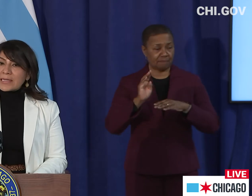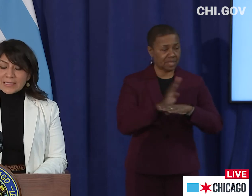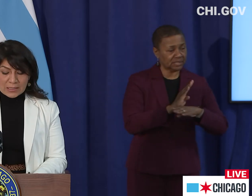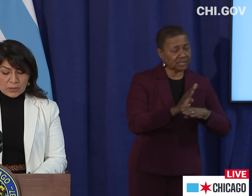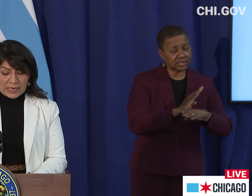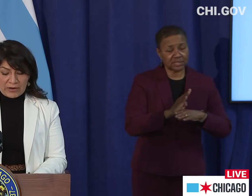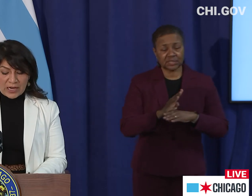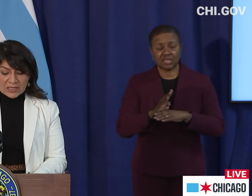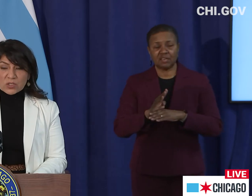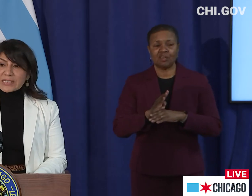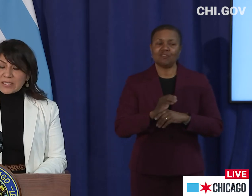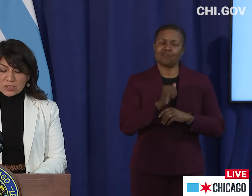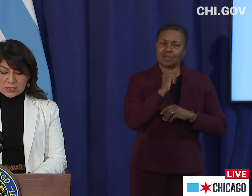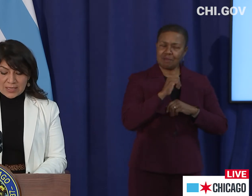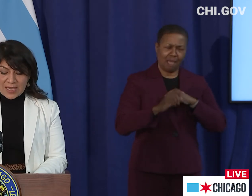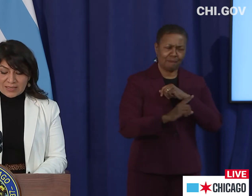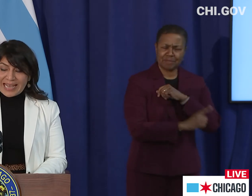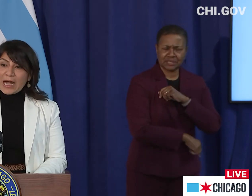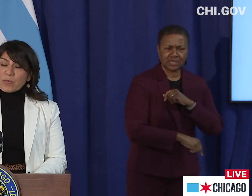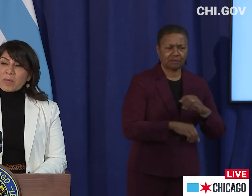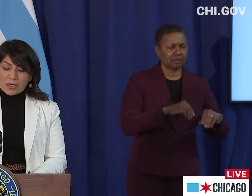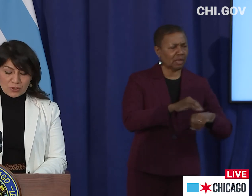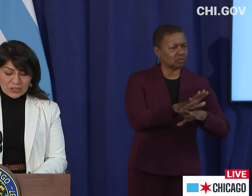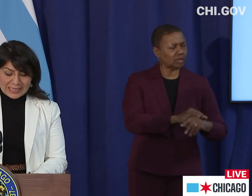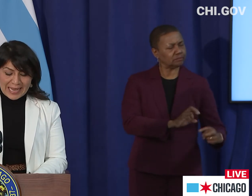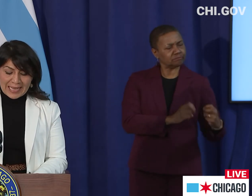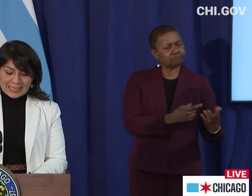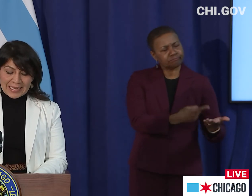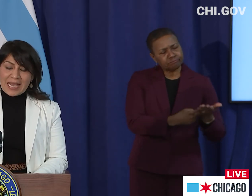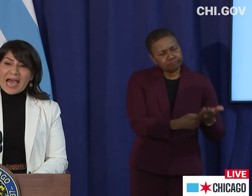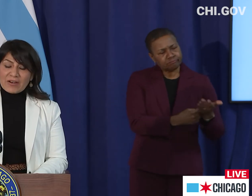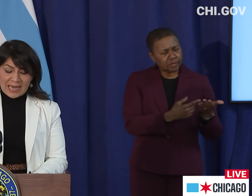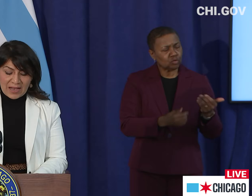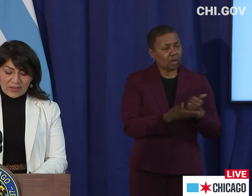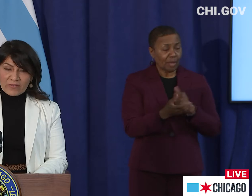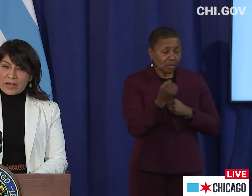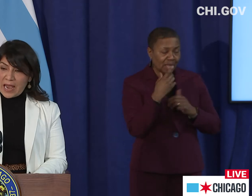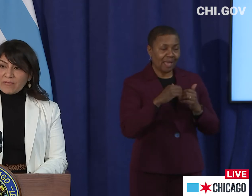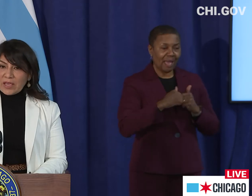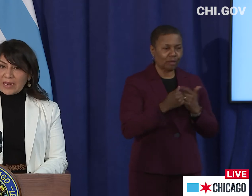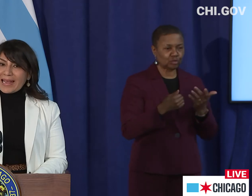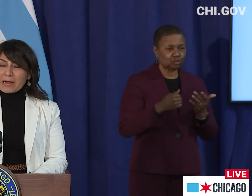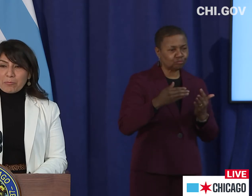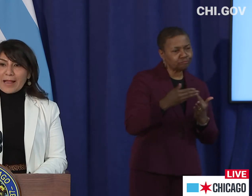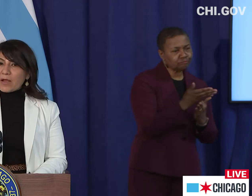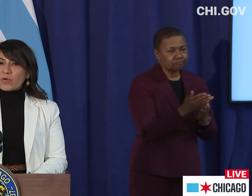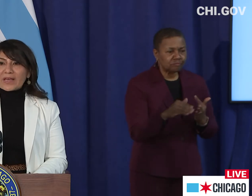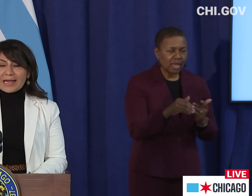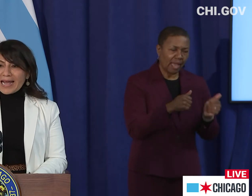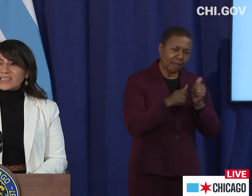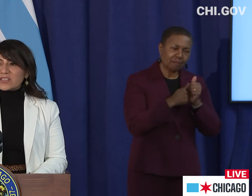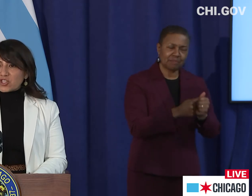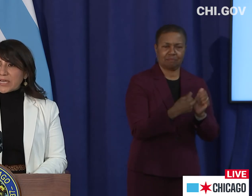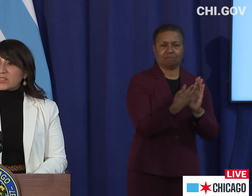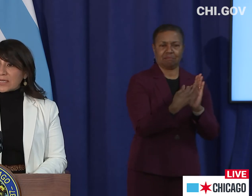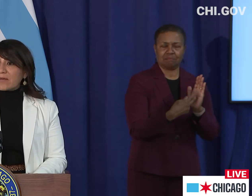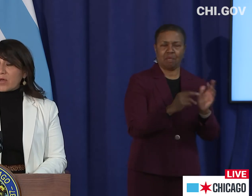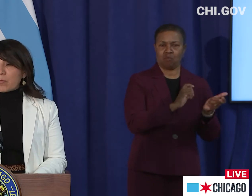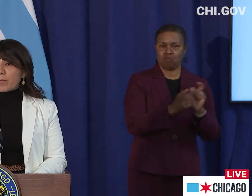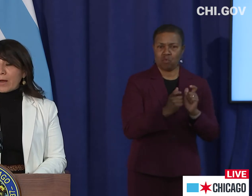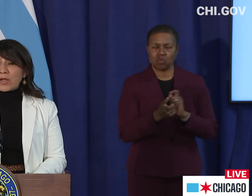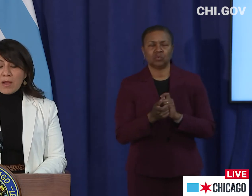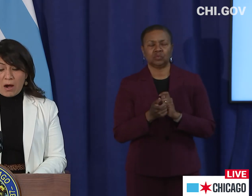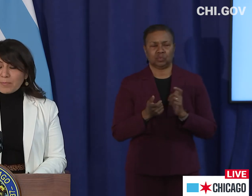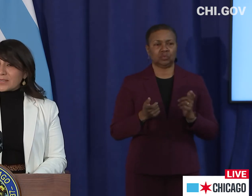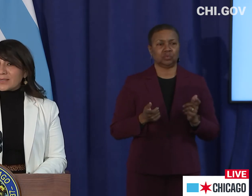for non-disciplinary consultations to help them understand how to navigate and comply with the constant changes that